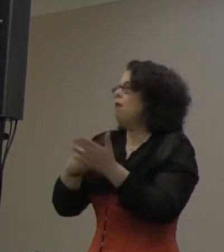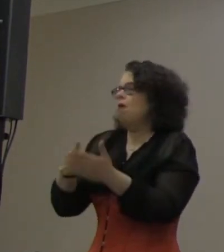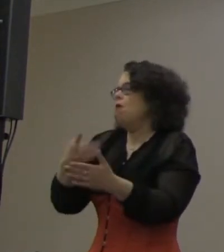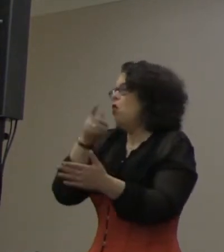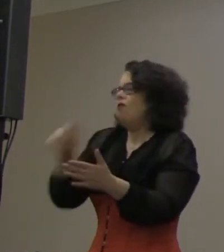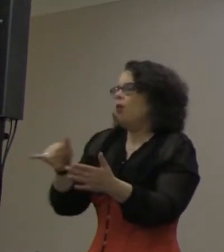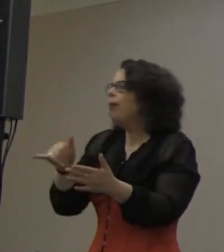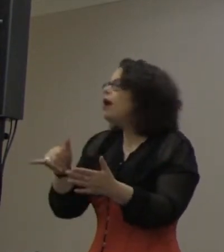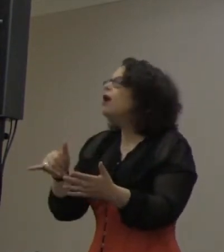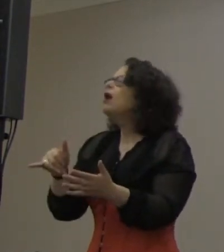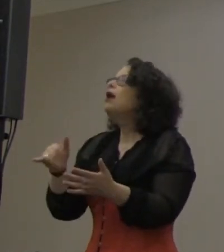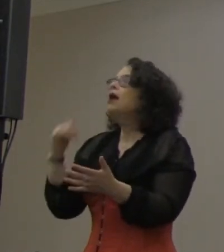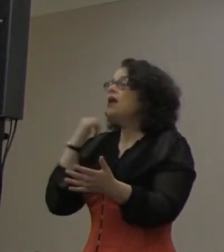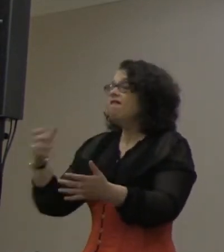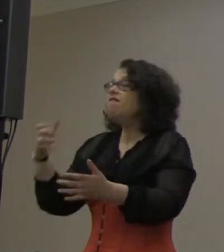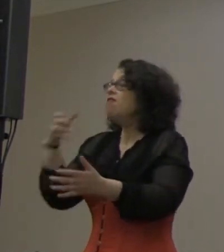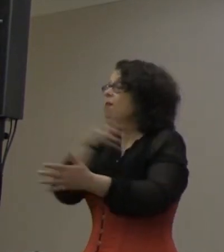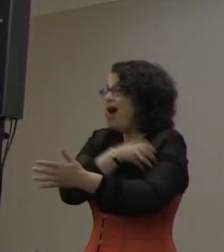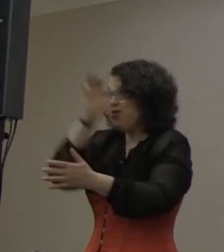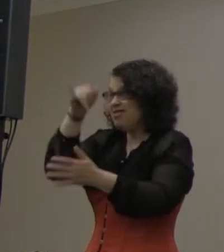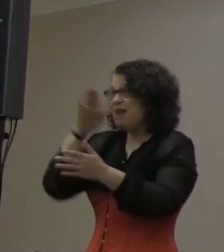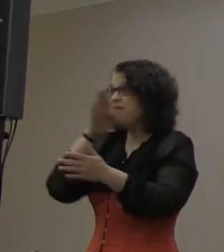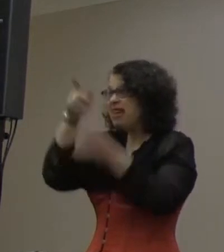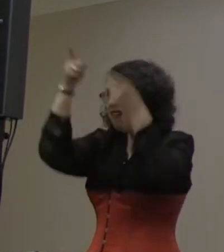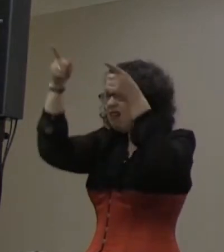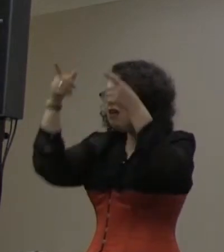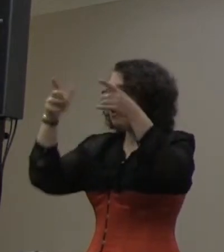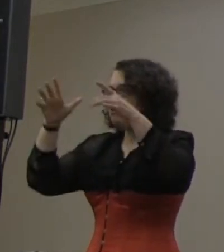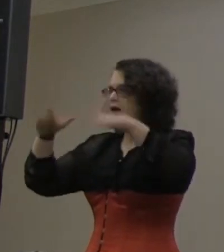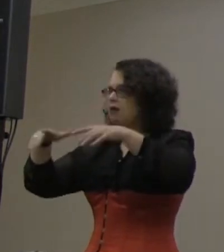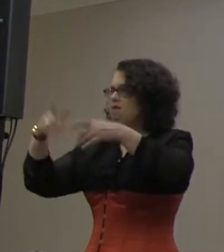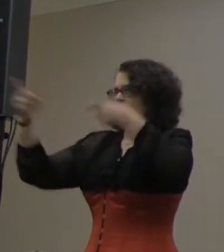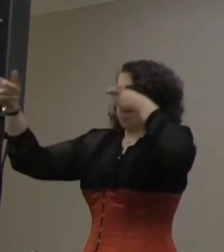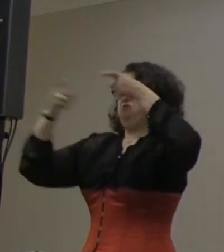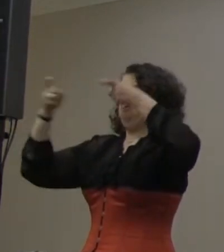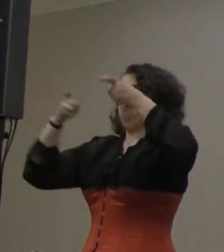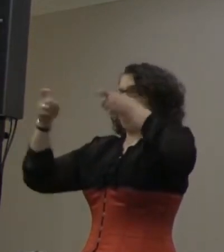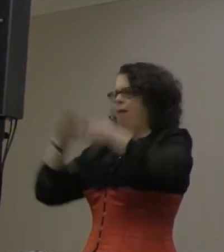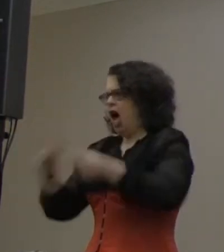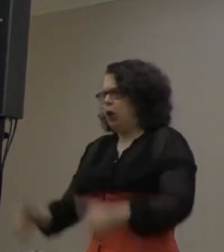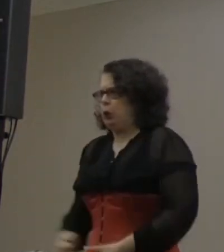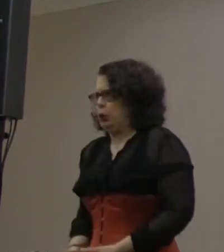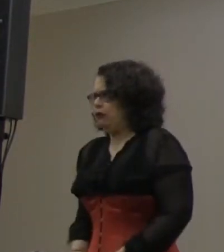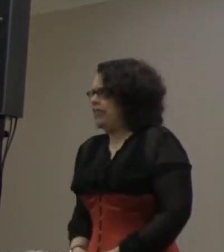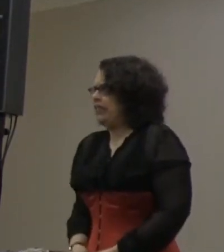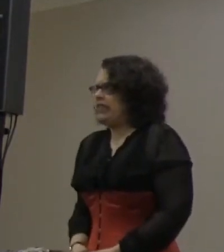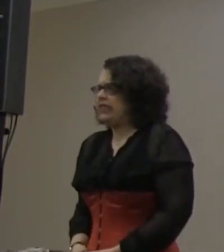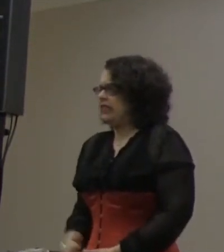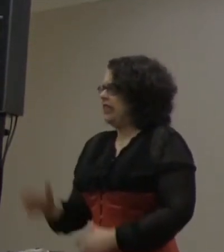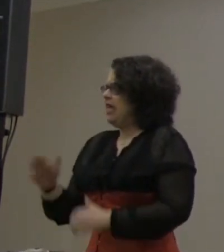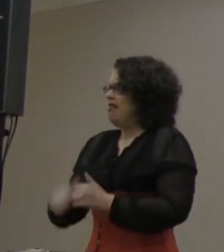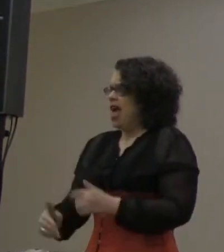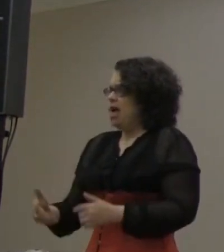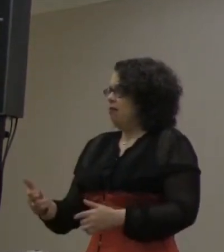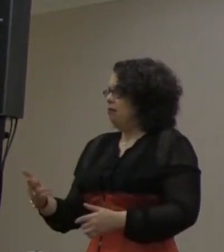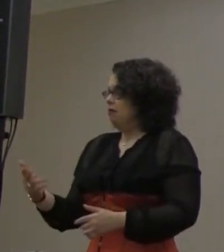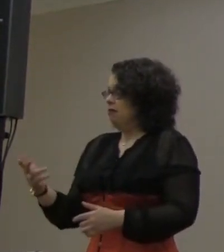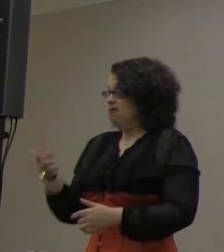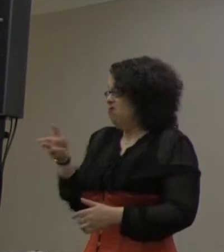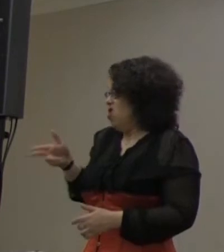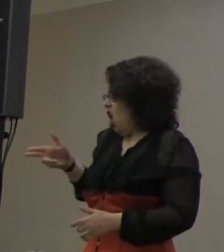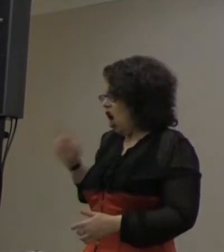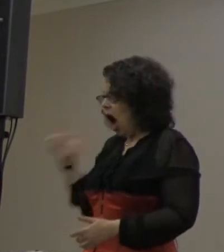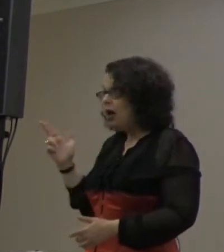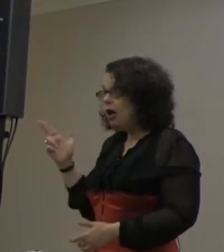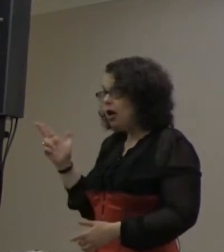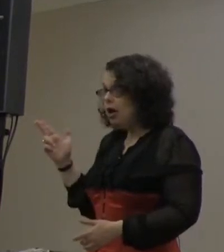If the powers that be have managed to put more regulations on my uterus than a handgun, they